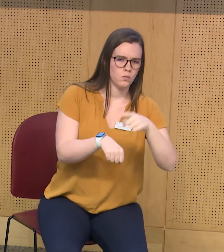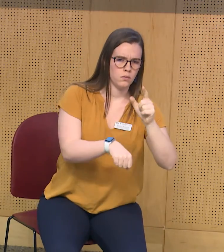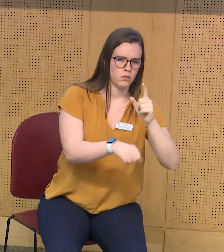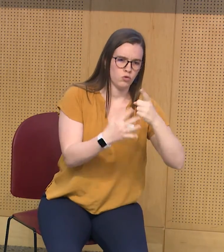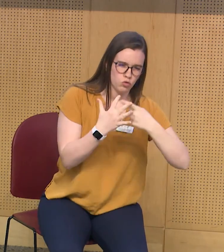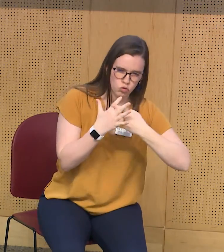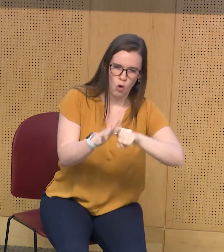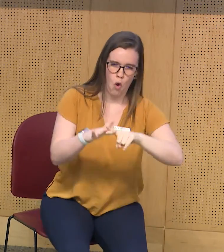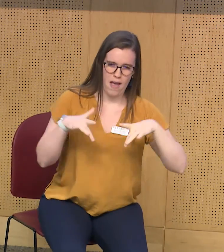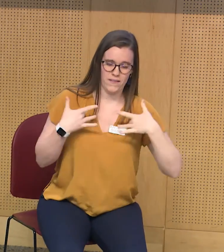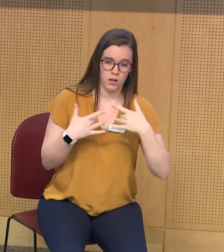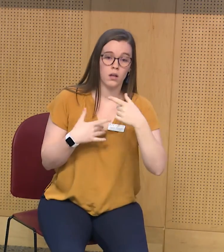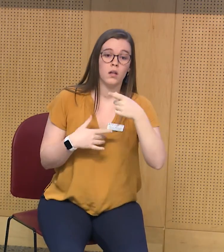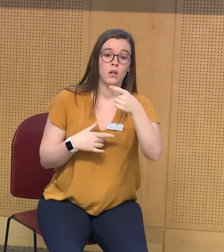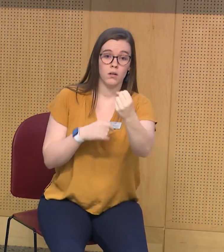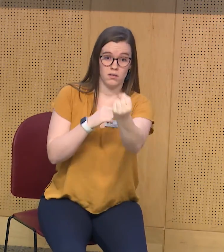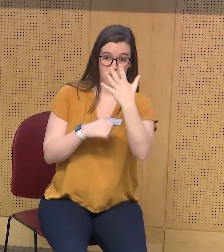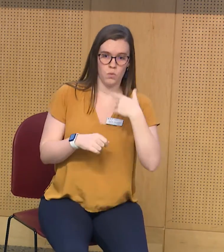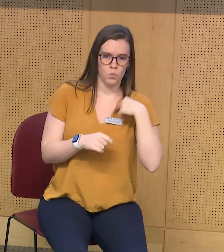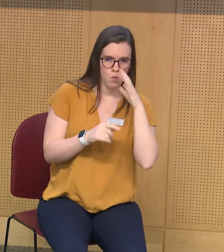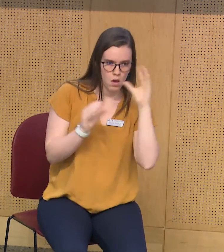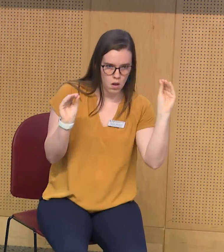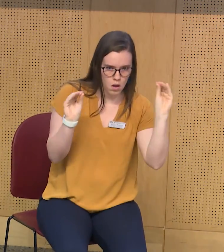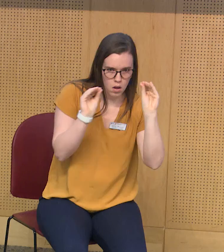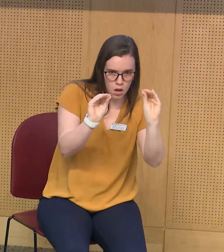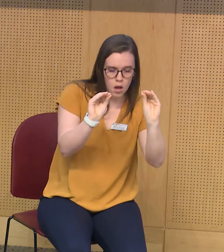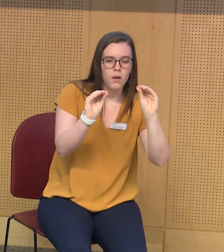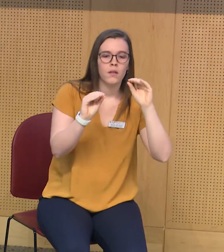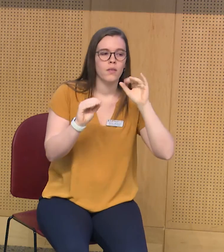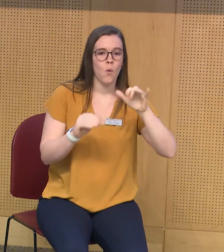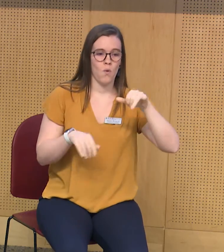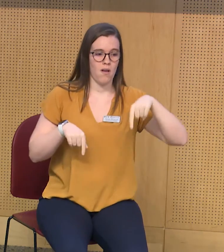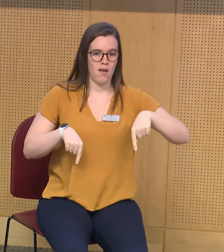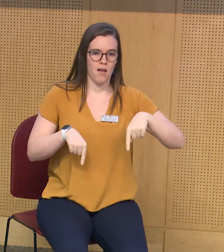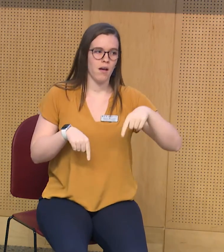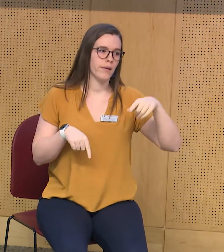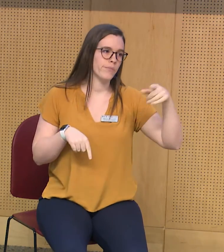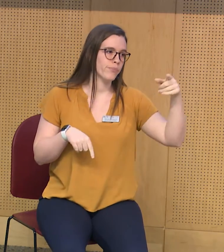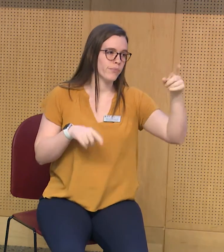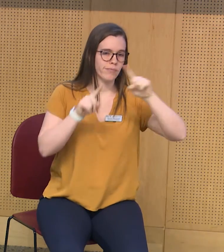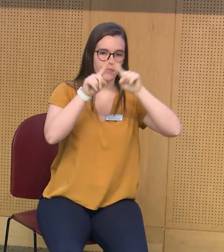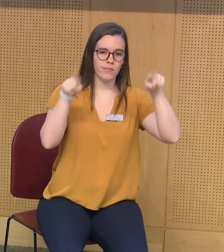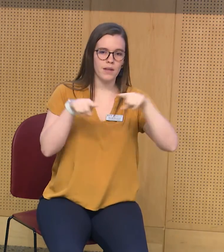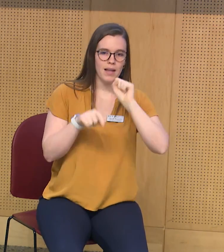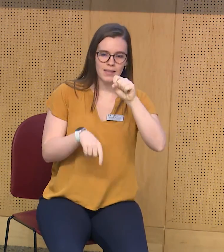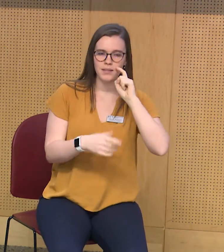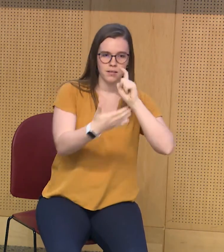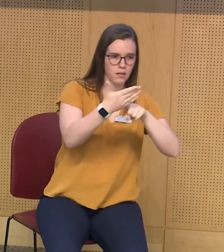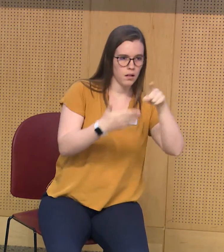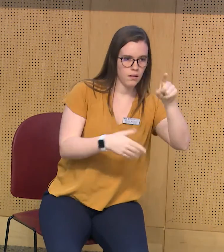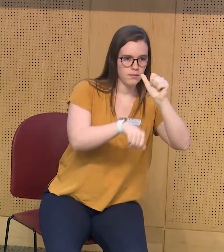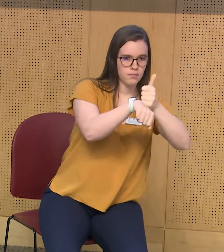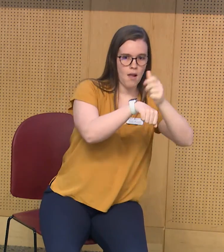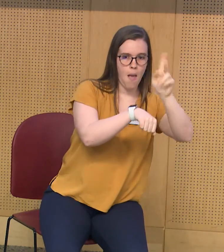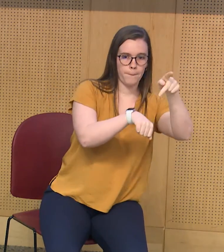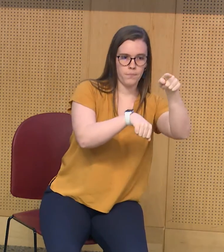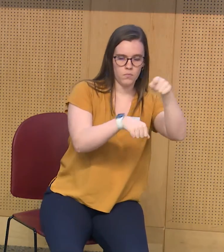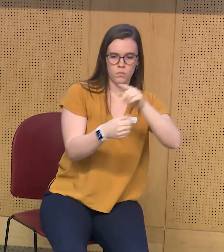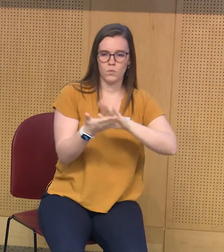So then we can email you and say, let me know what time the event starts, and then we'll know how much time ahead of time. But if you already made a big chunk